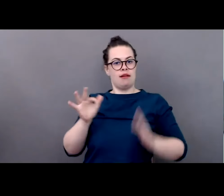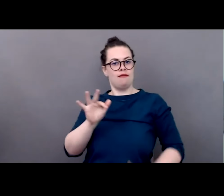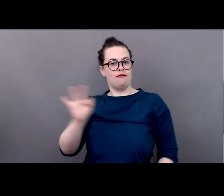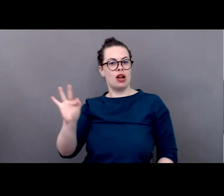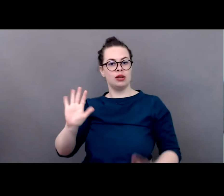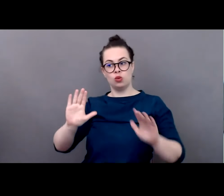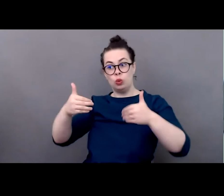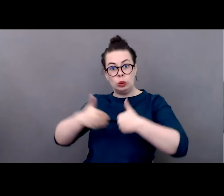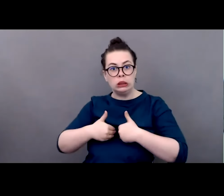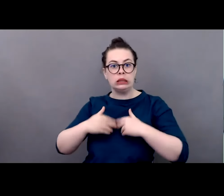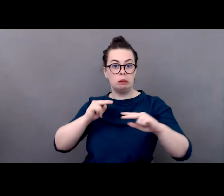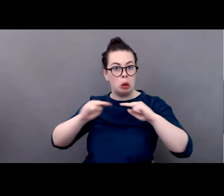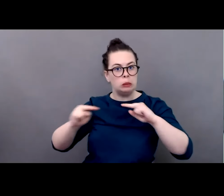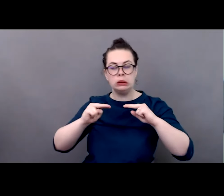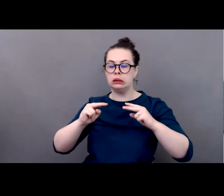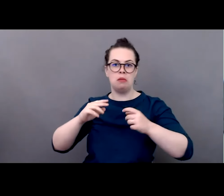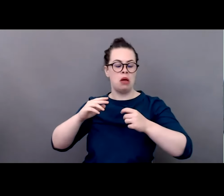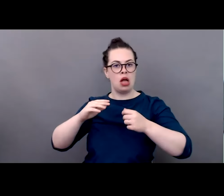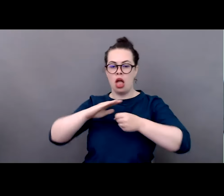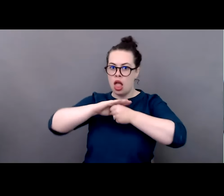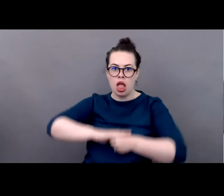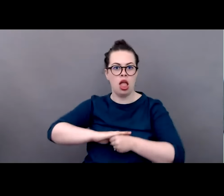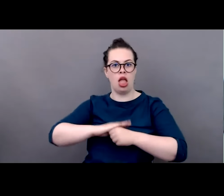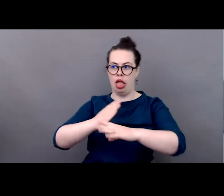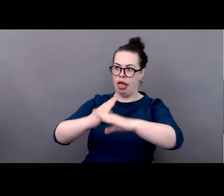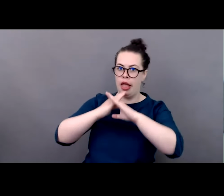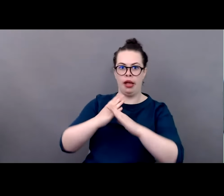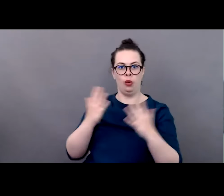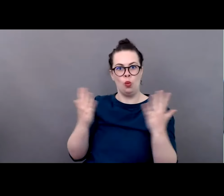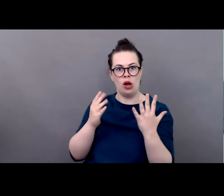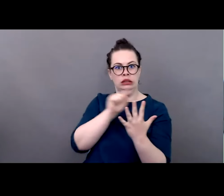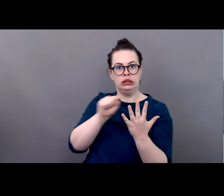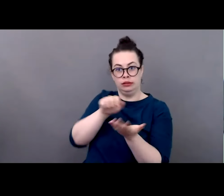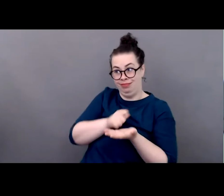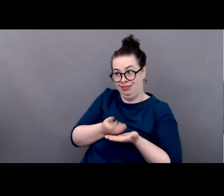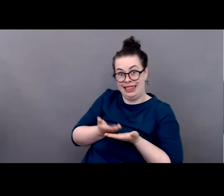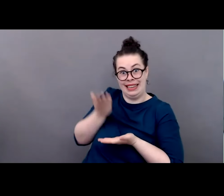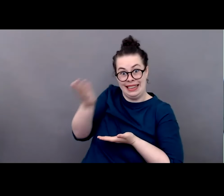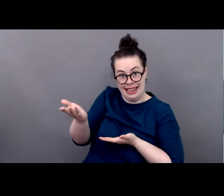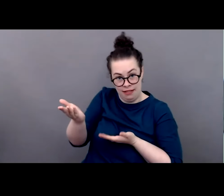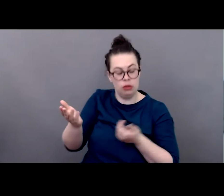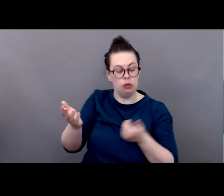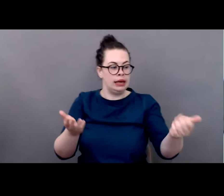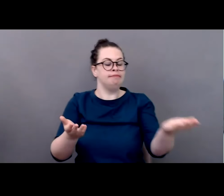their reports help me a lot to include questions regarding autistic persons to the official,